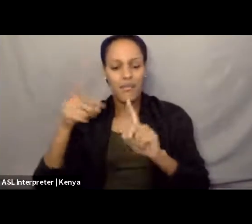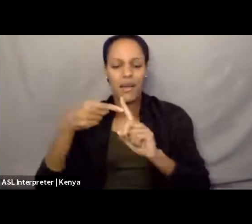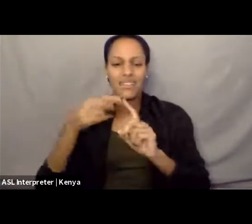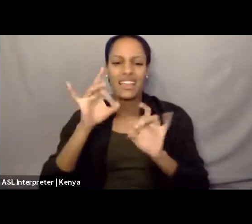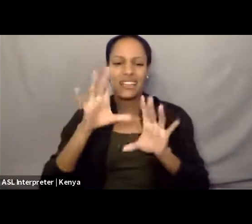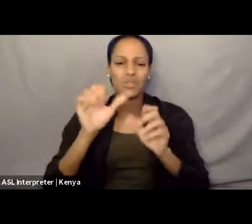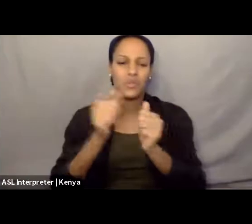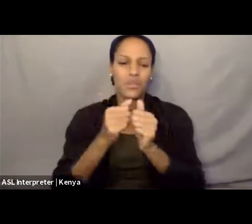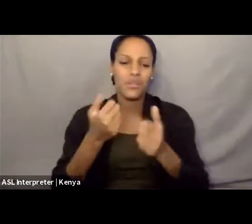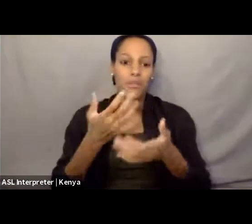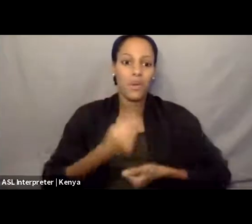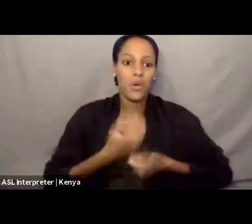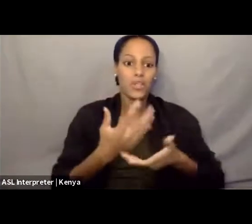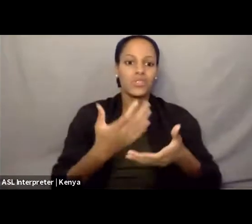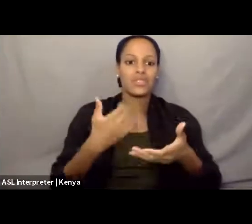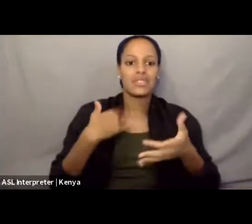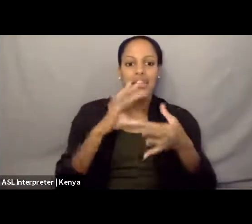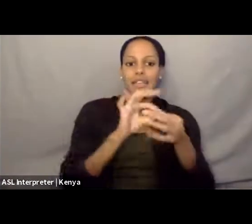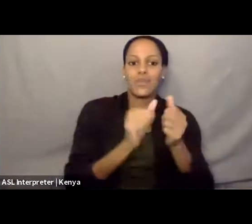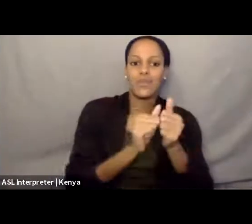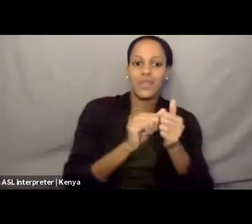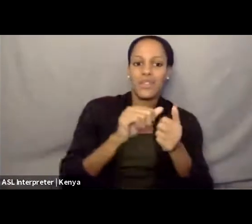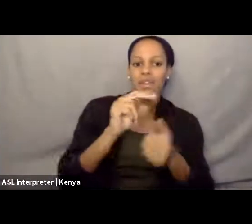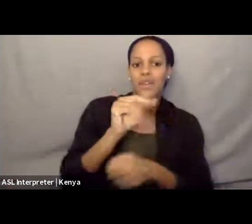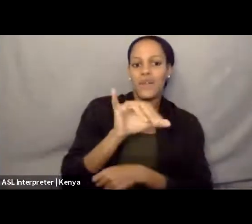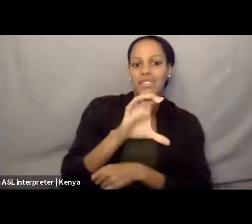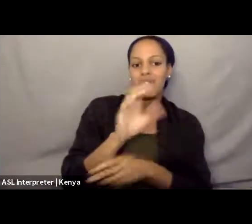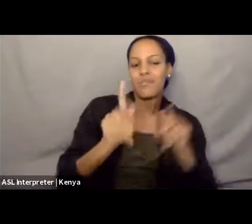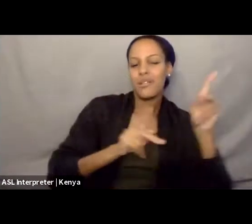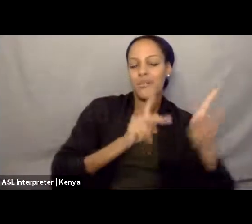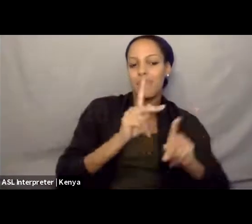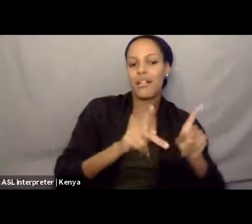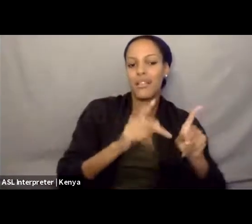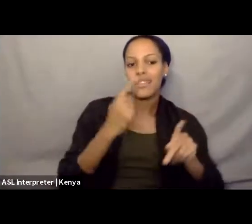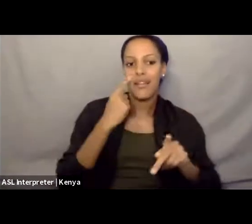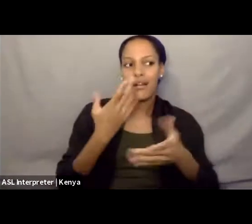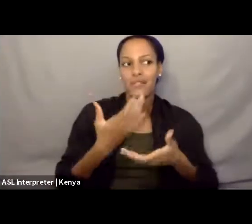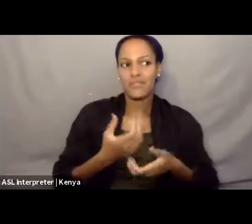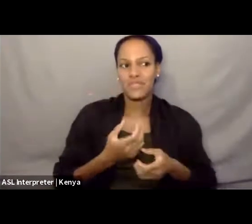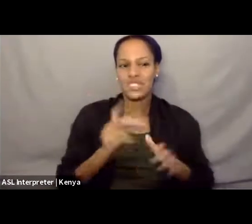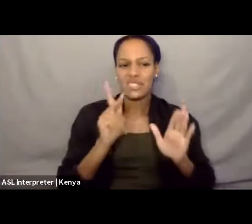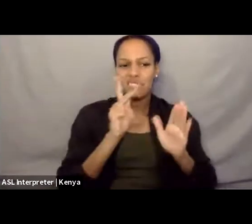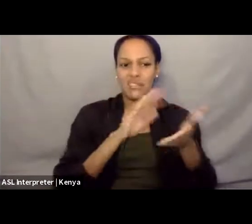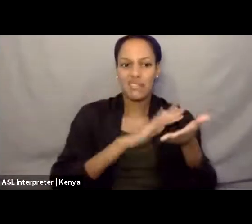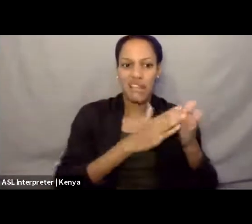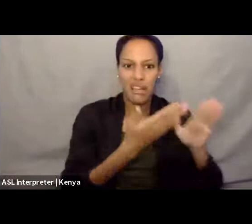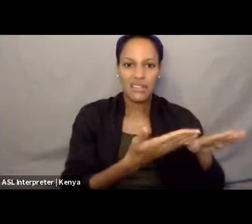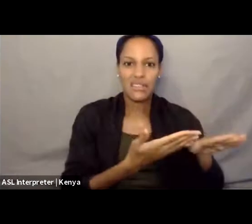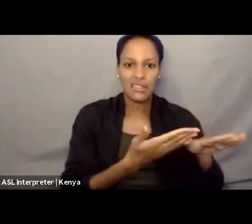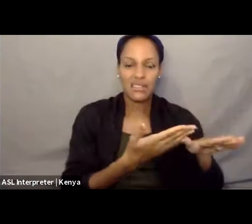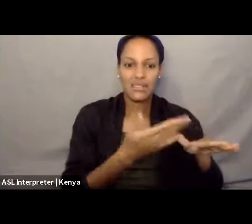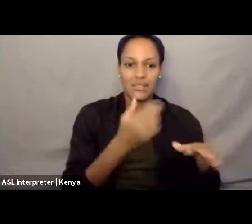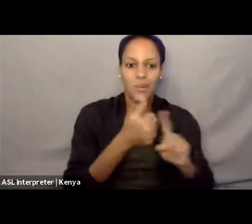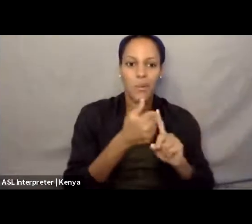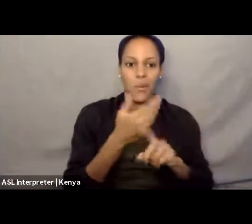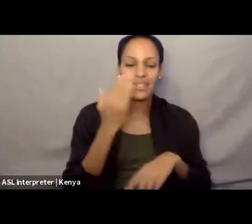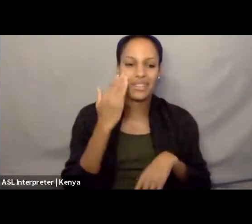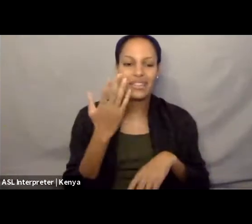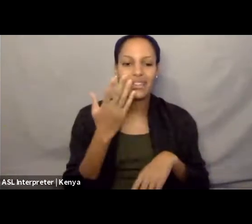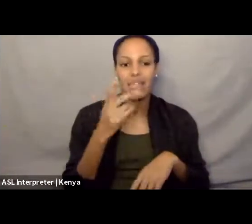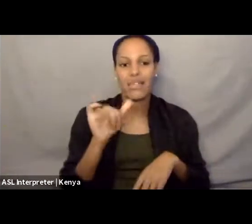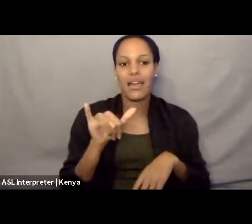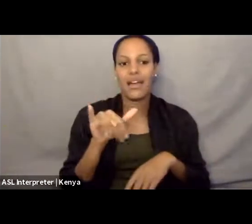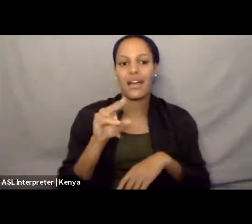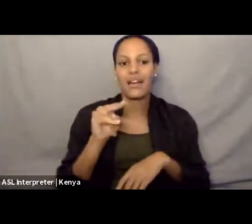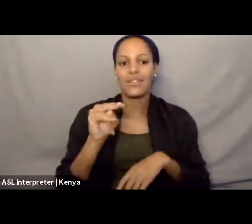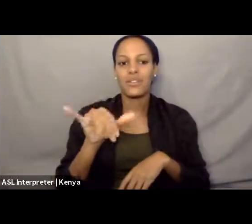New Yorker, which he thought was also killing it. Poetry, I mean. The New Yorker was killing poetry,